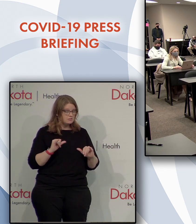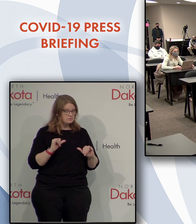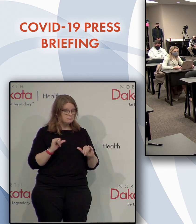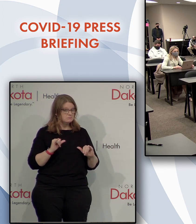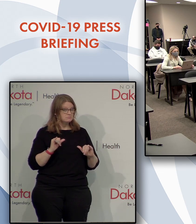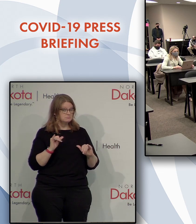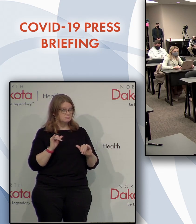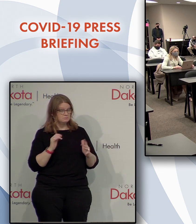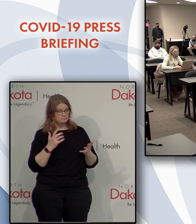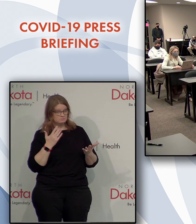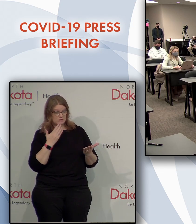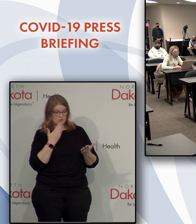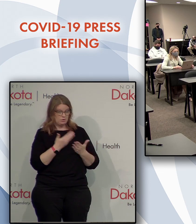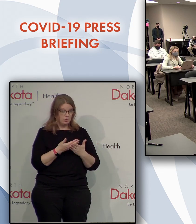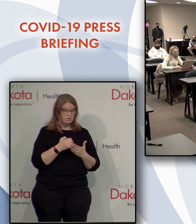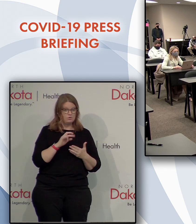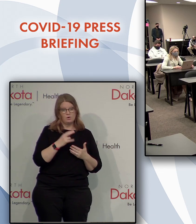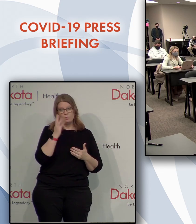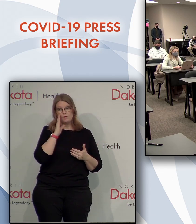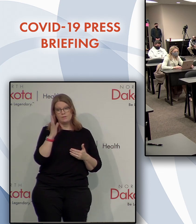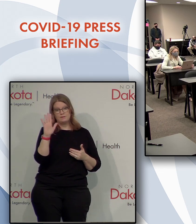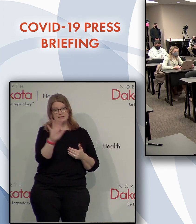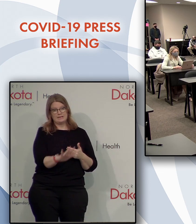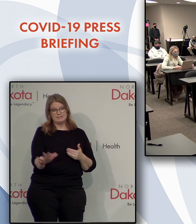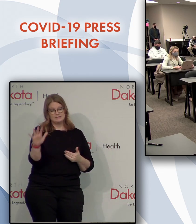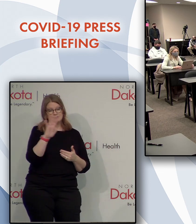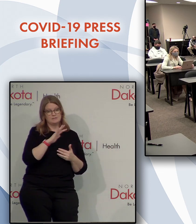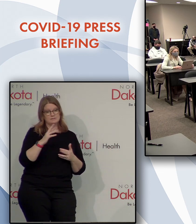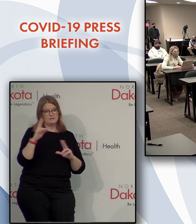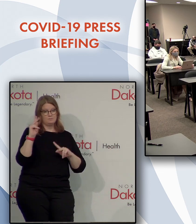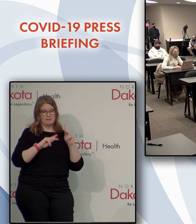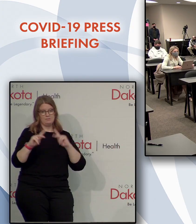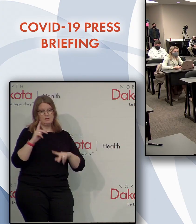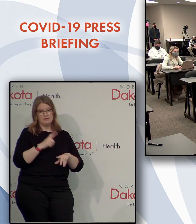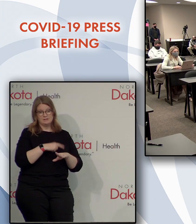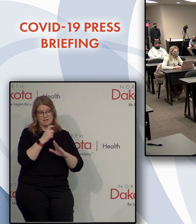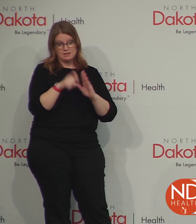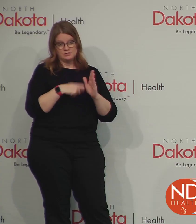an estimate for when all residents of long-term care will be vaccinated?